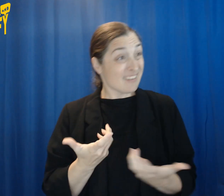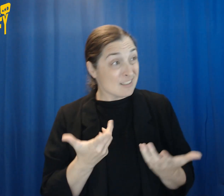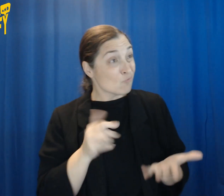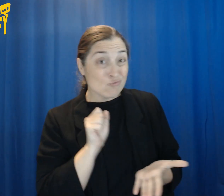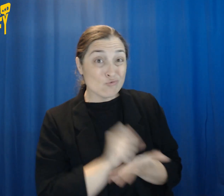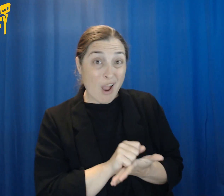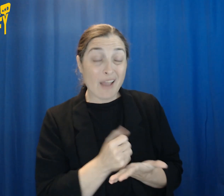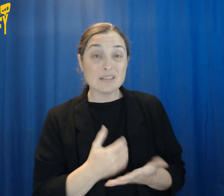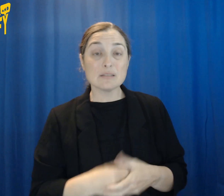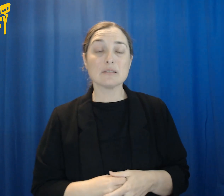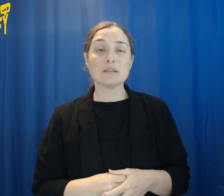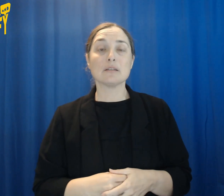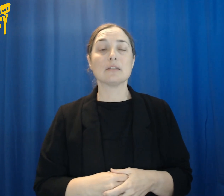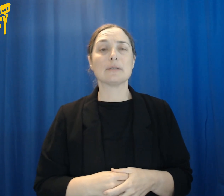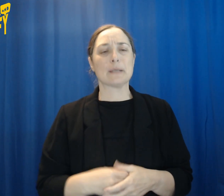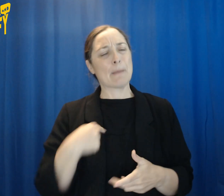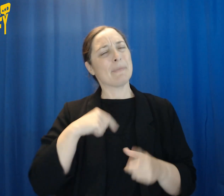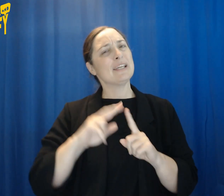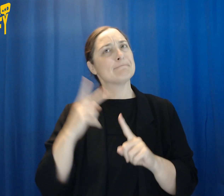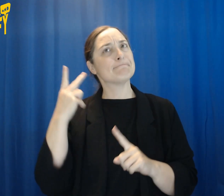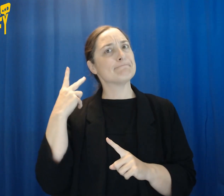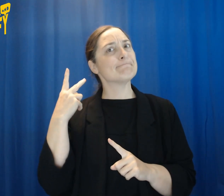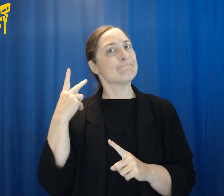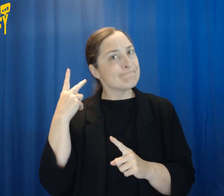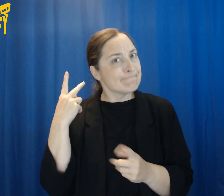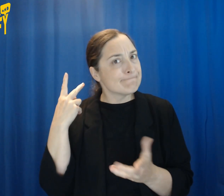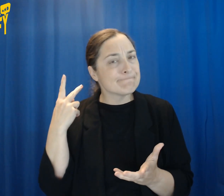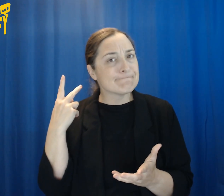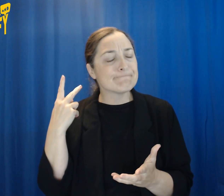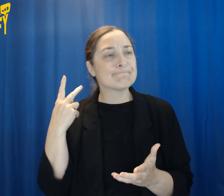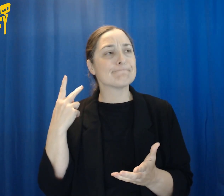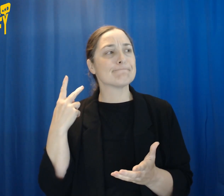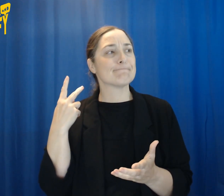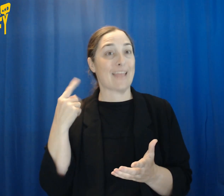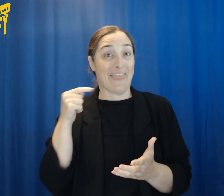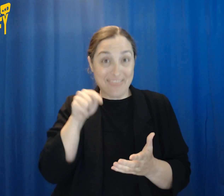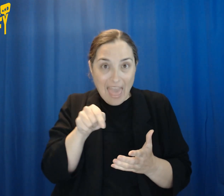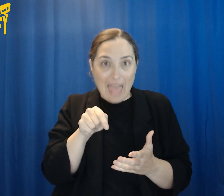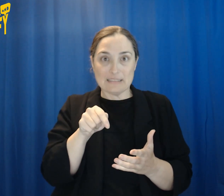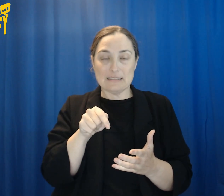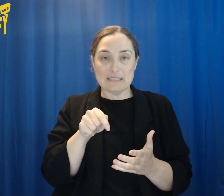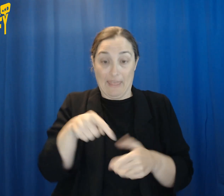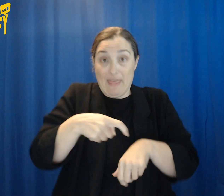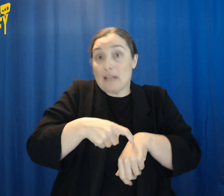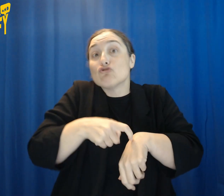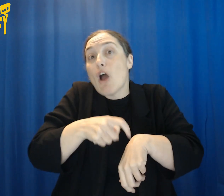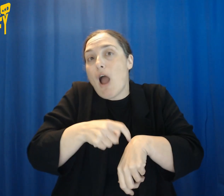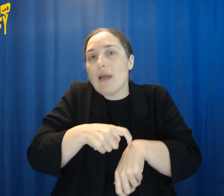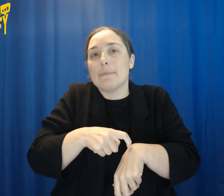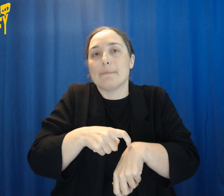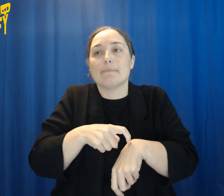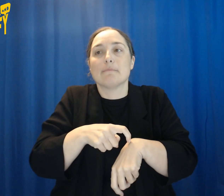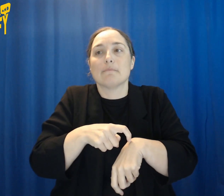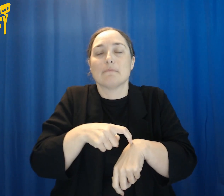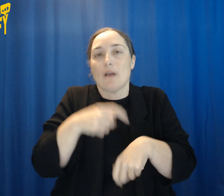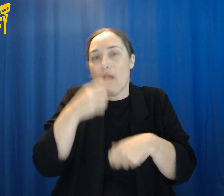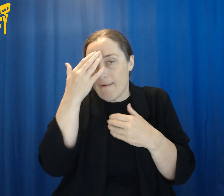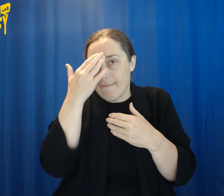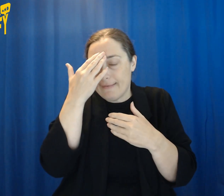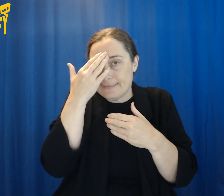thing is, looking back, that is exactly it. That was the lesson. Of course, at the time, I didn't know that was the lesson, but